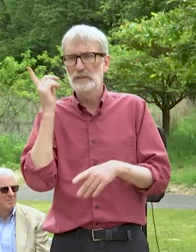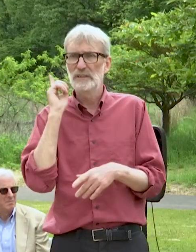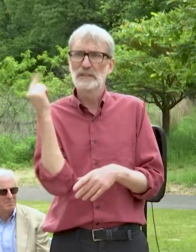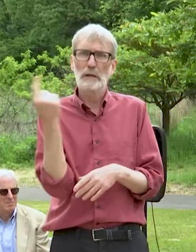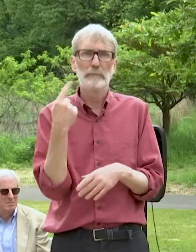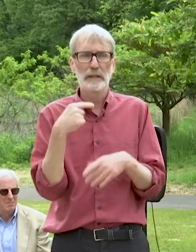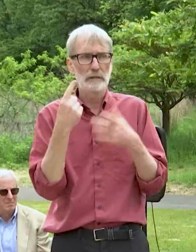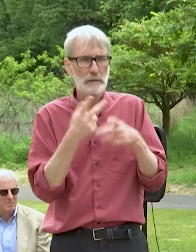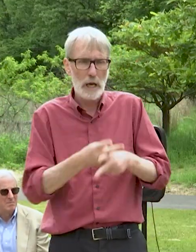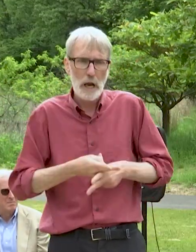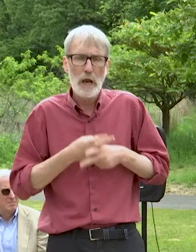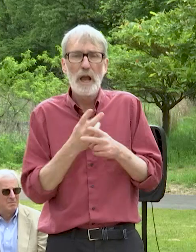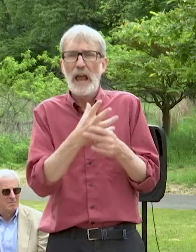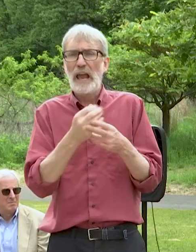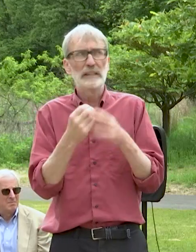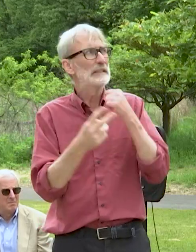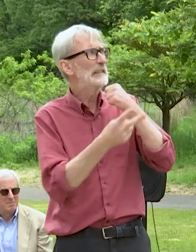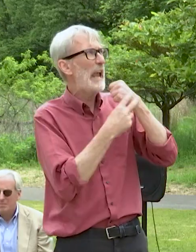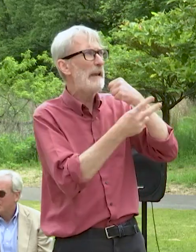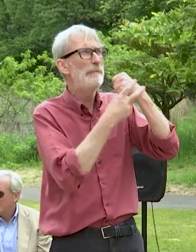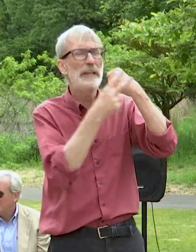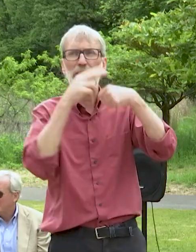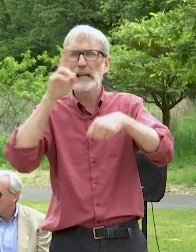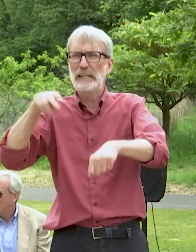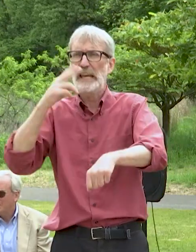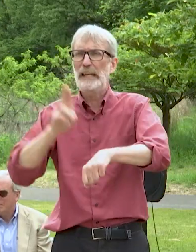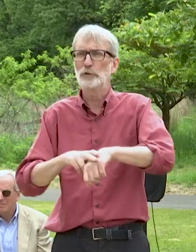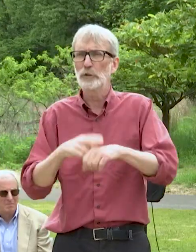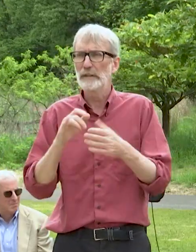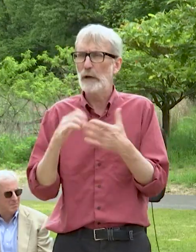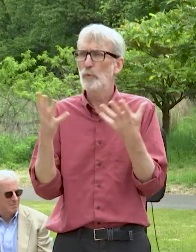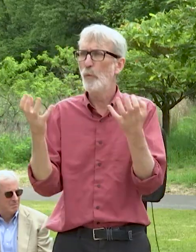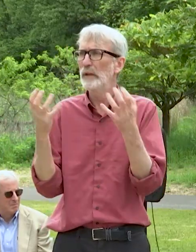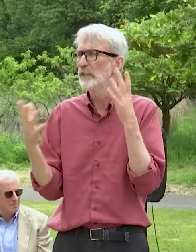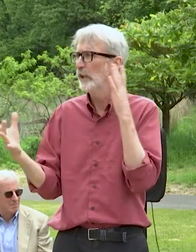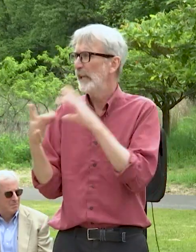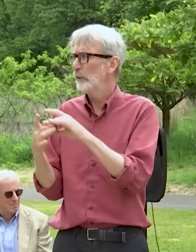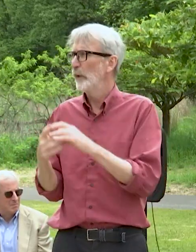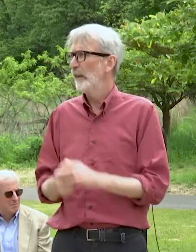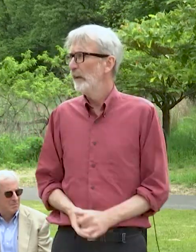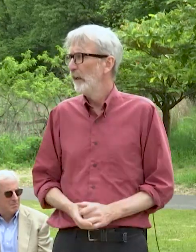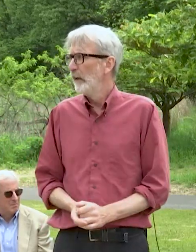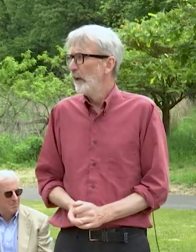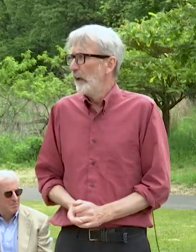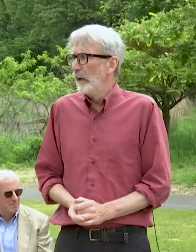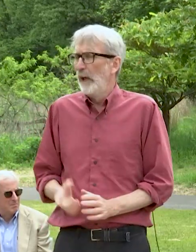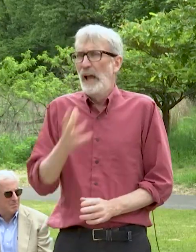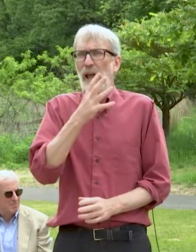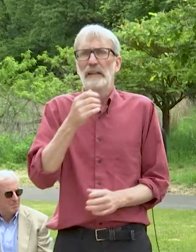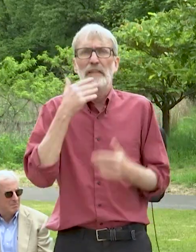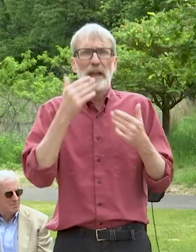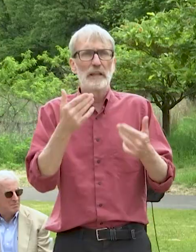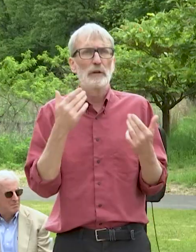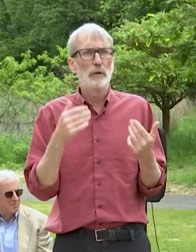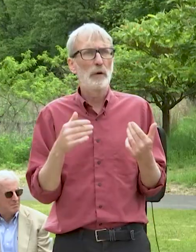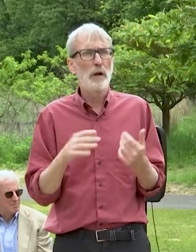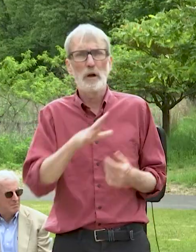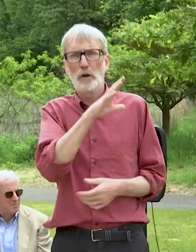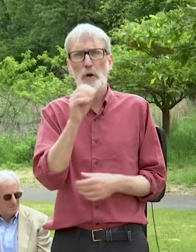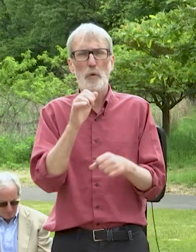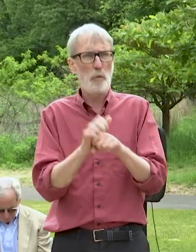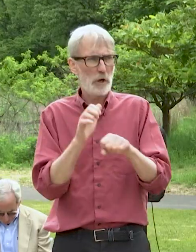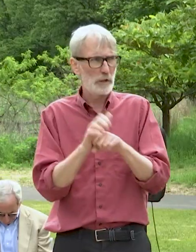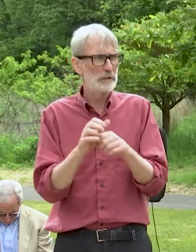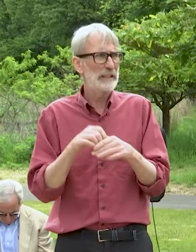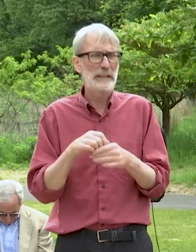and care, all while preserving the very nature that we're trying to connect people to. I'd also like to thank my colleagues and fellow staff at the